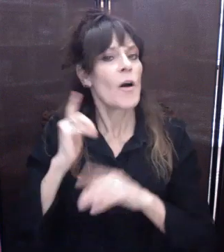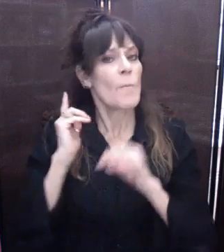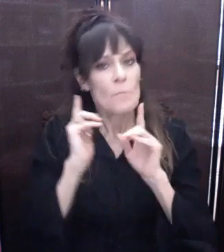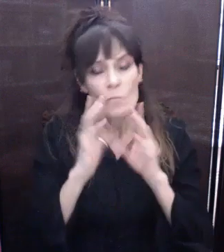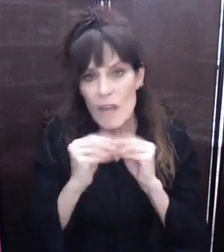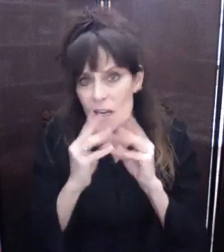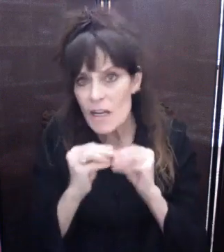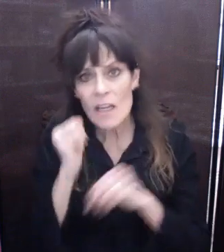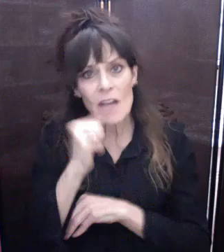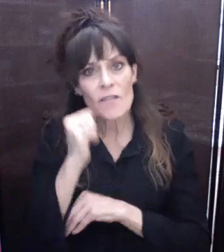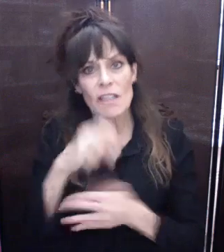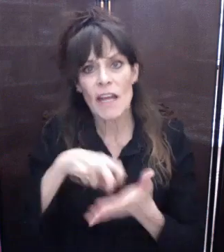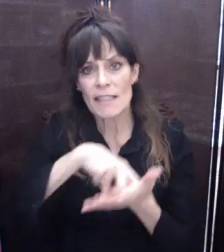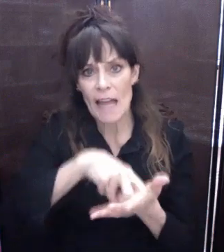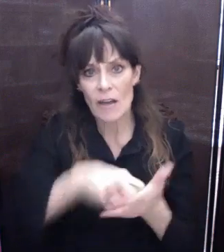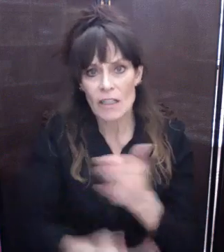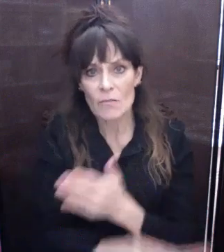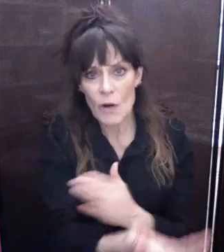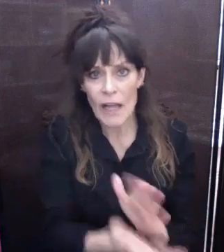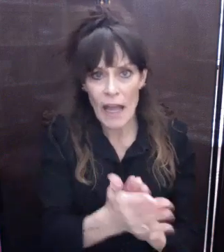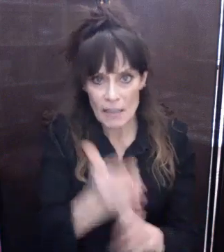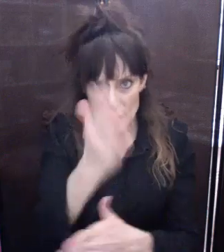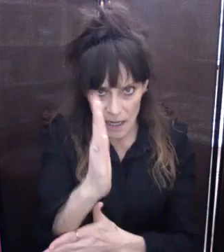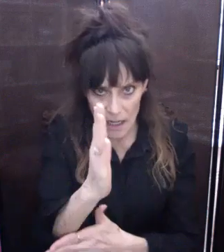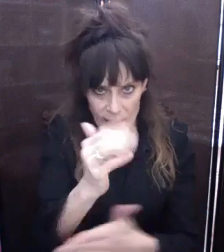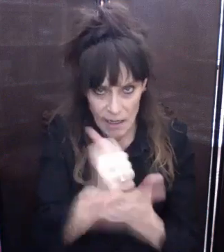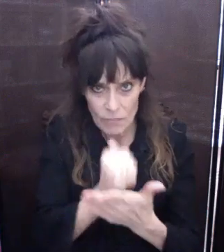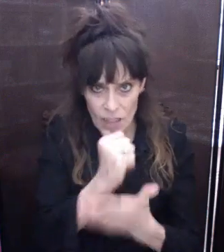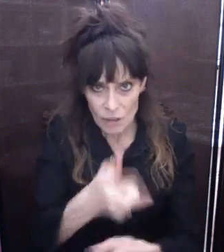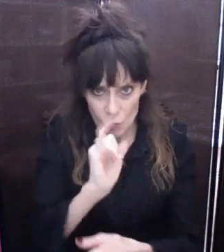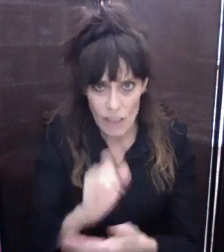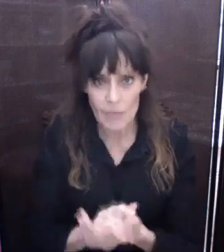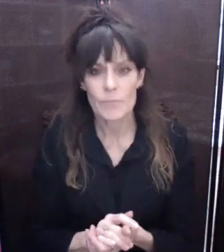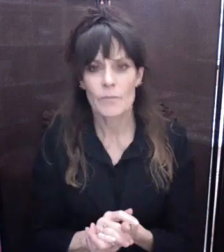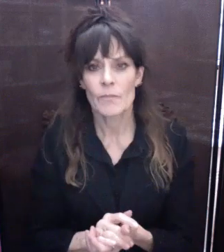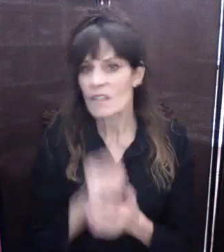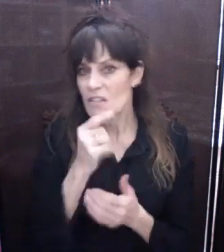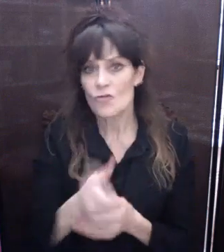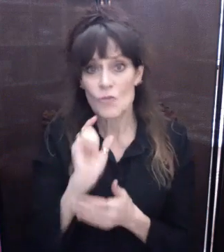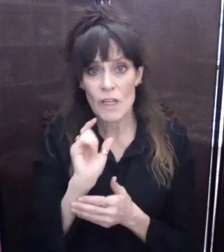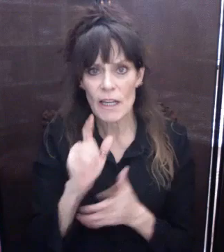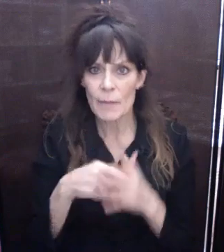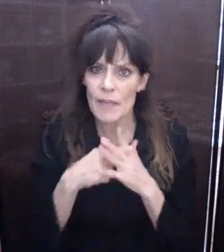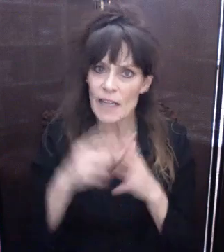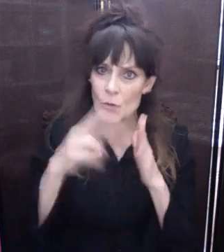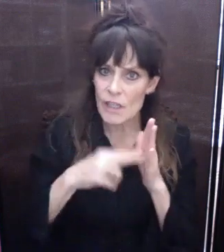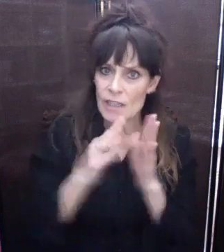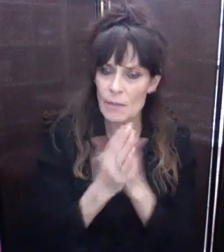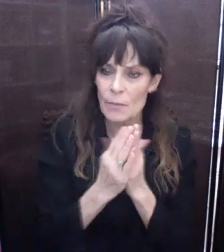down on my knees in the morning and asked God for help not to pick up a drink. Actually didn't drink, and I began to read the big book. He'd asked me to read